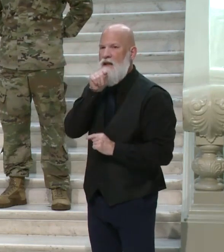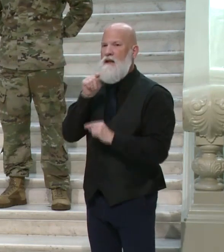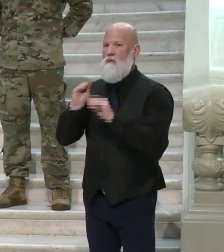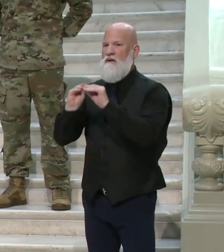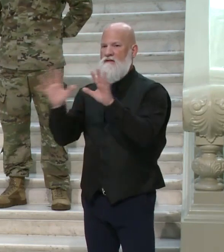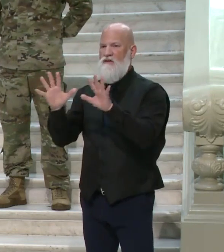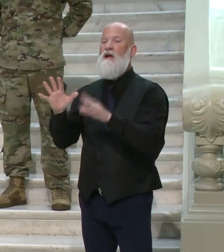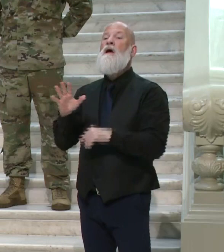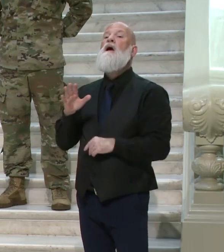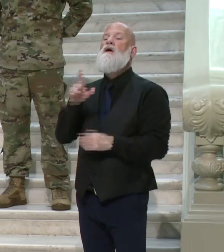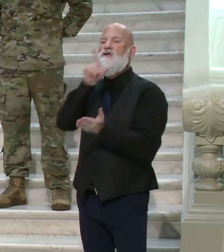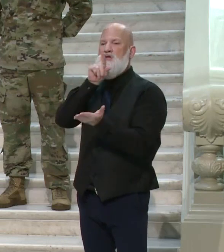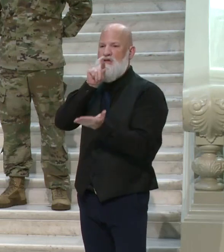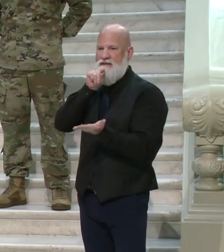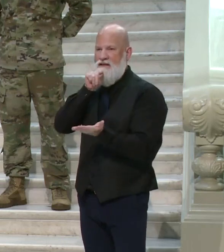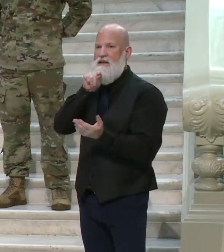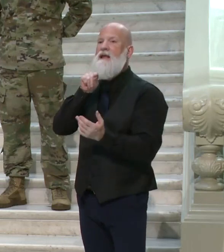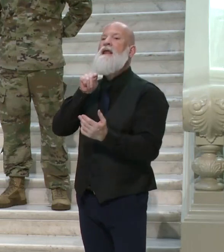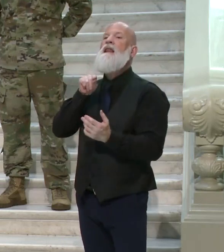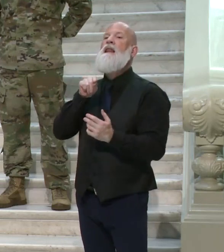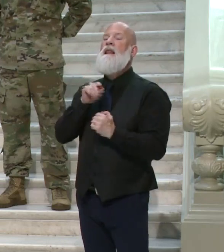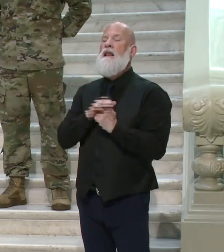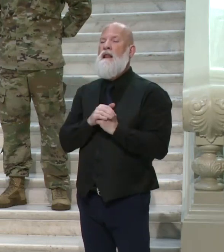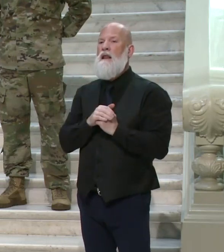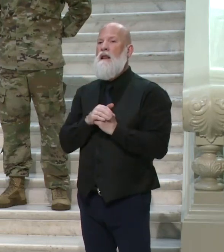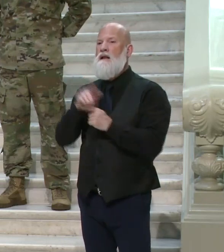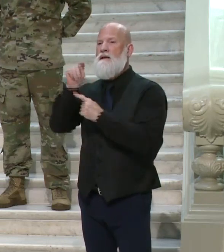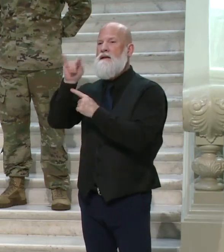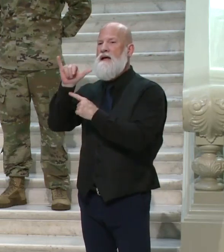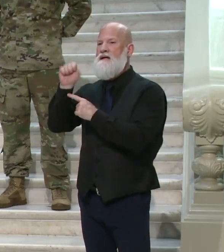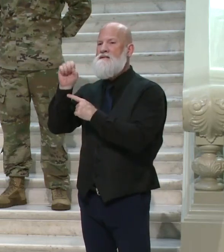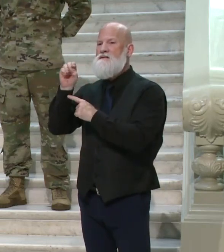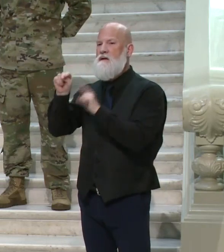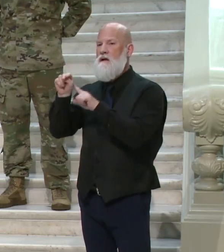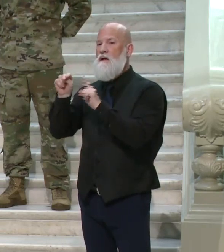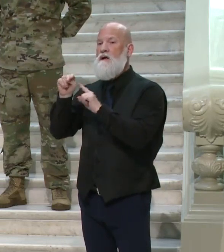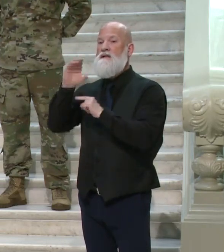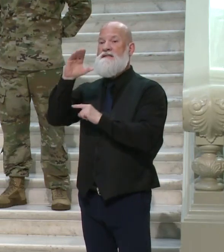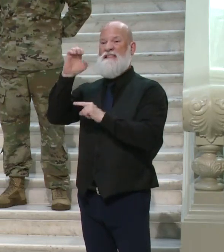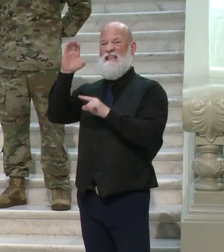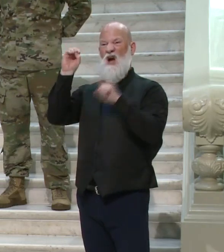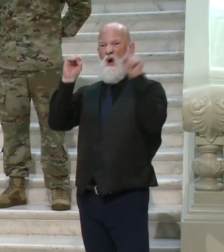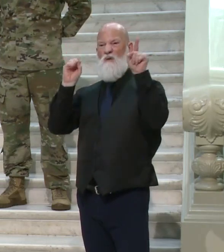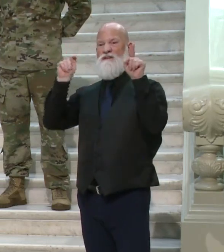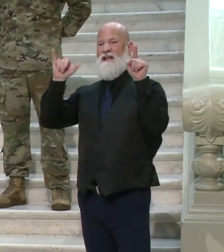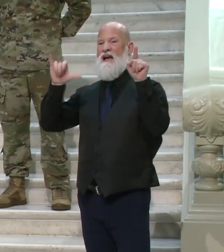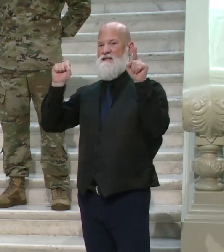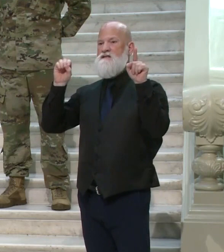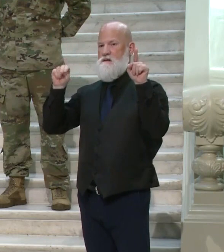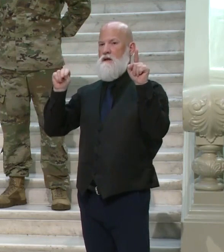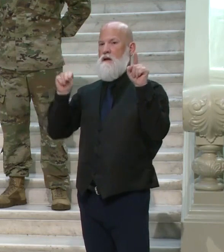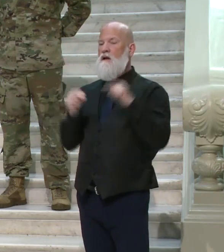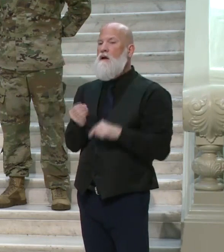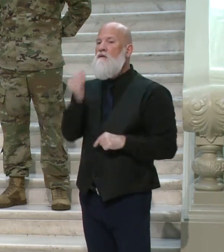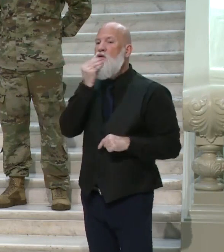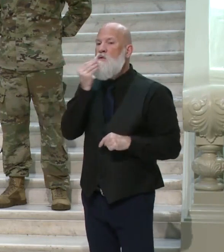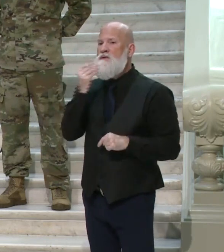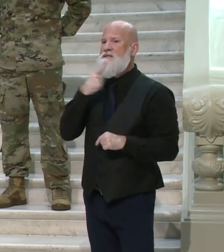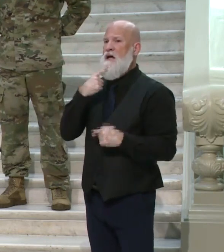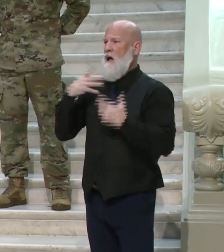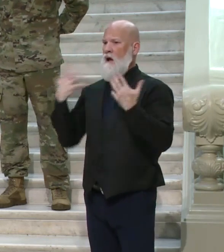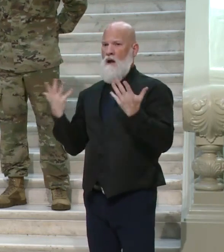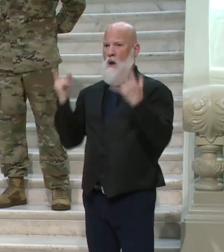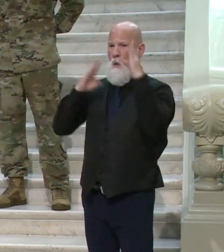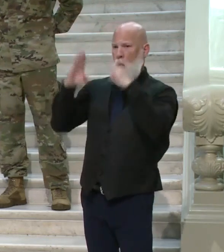going there. Have there been any issues in any of these plants, and what specific steps are the state taking to try and stop them? Yeah, I may let General